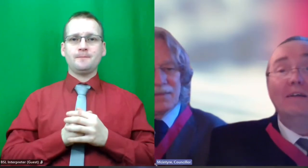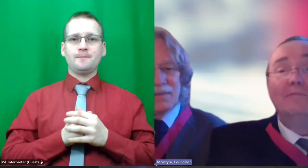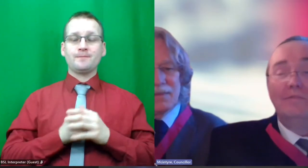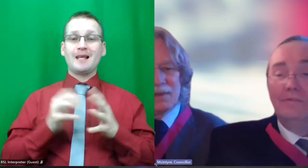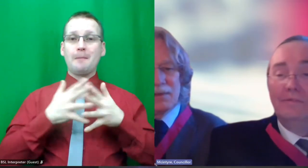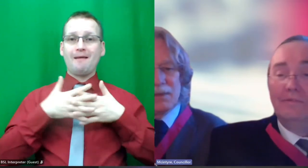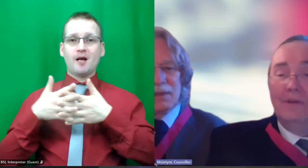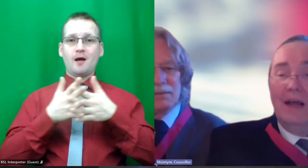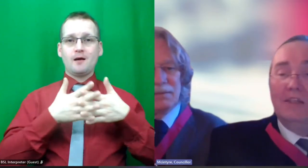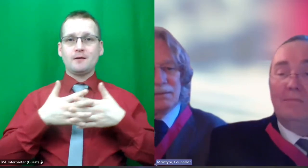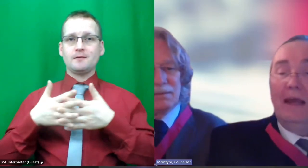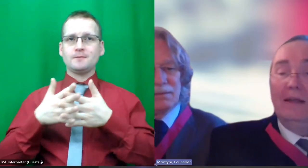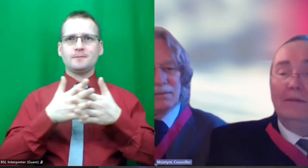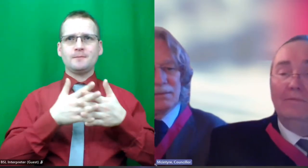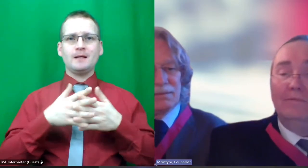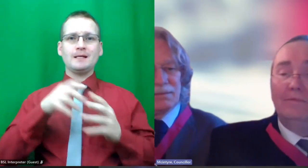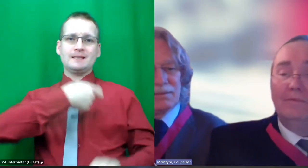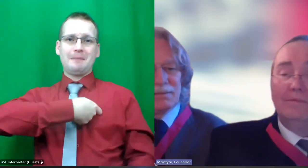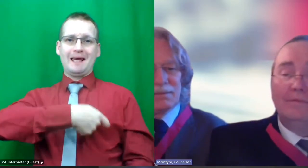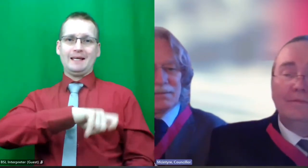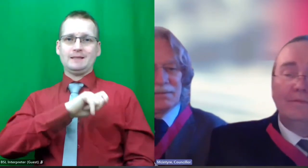America, Spain.